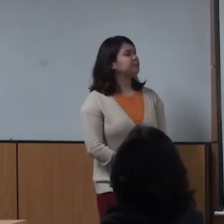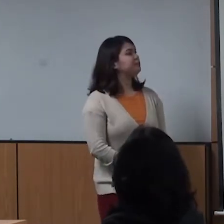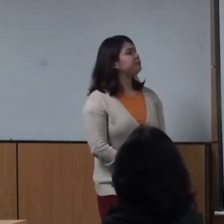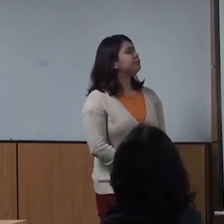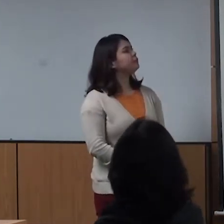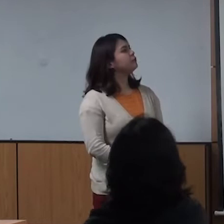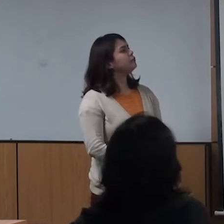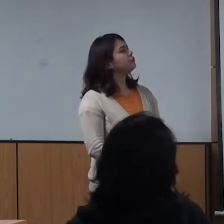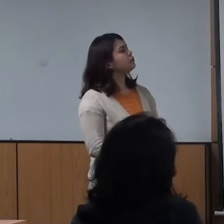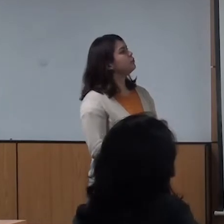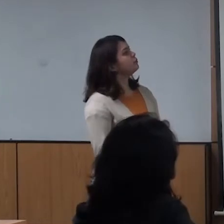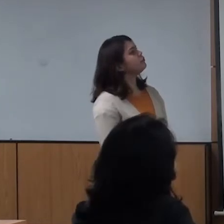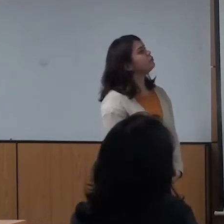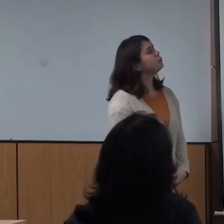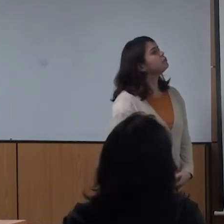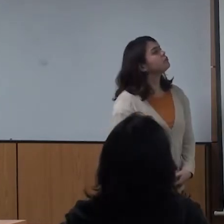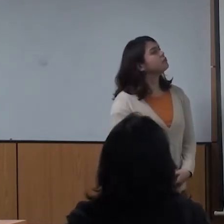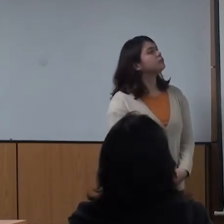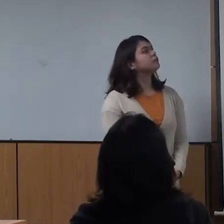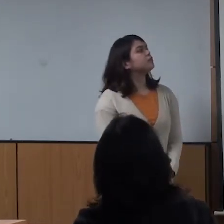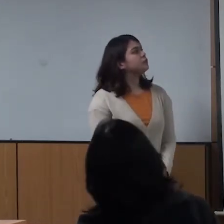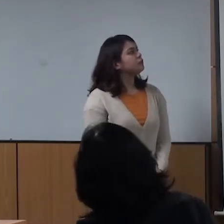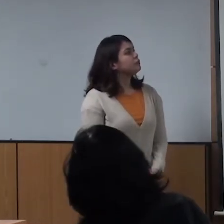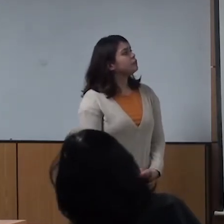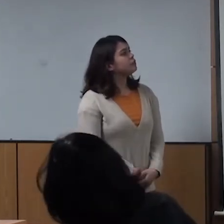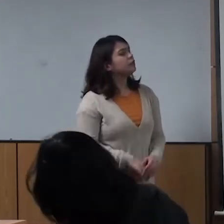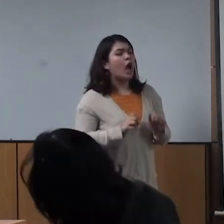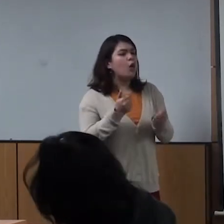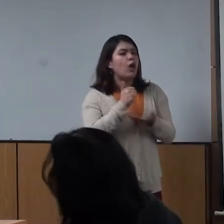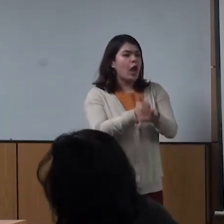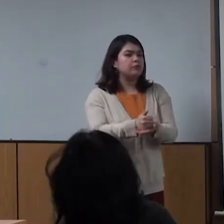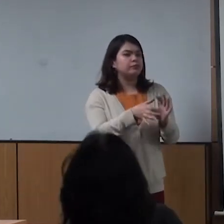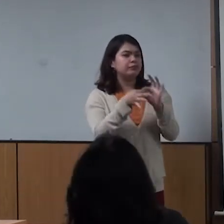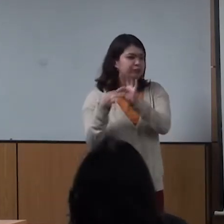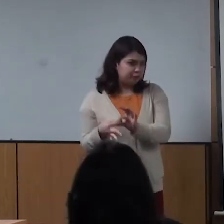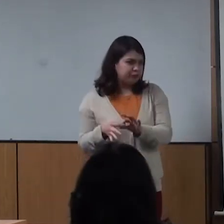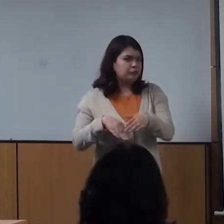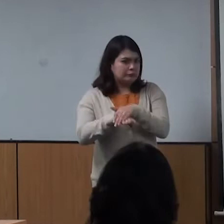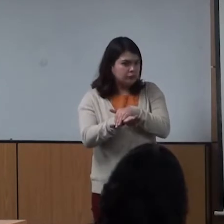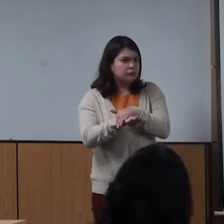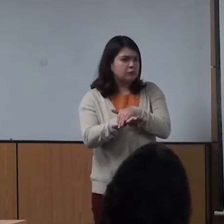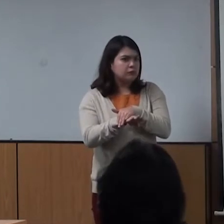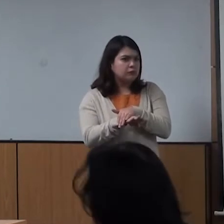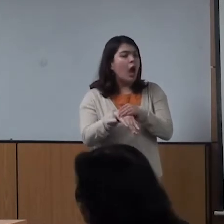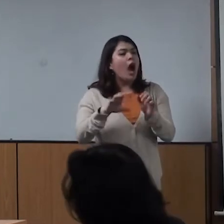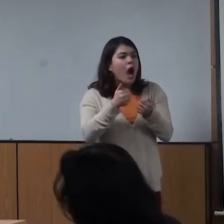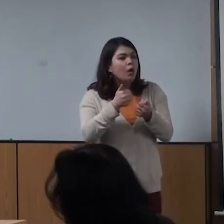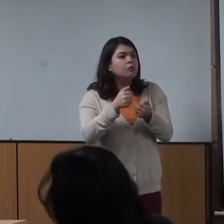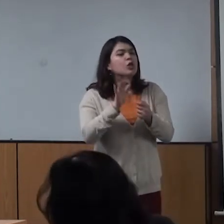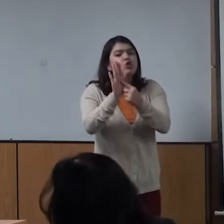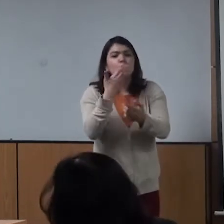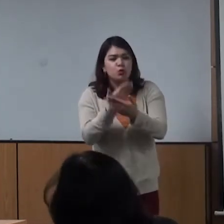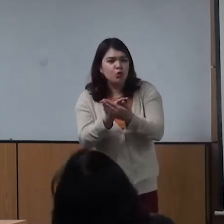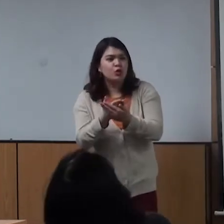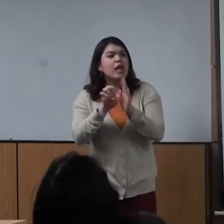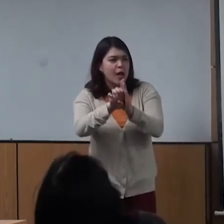learning? First, help the students develop skills on how to assess themselves through modeling